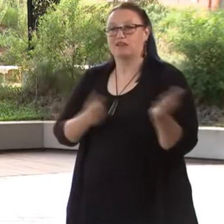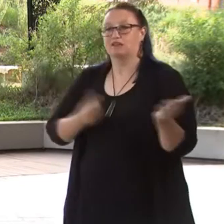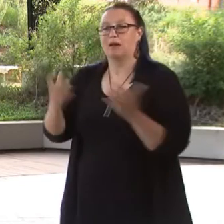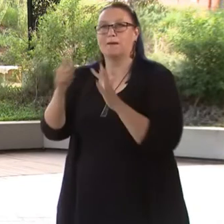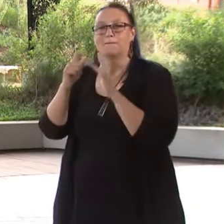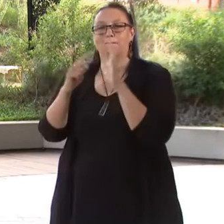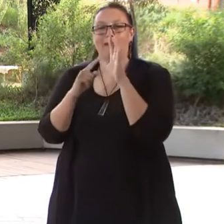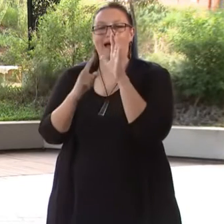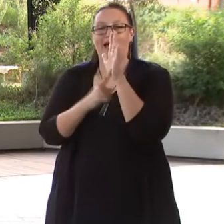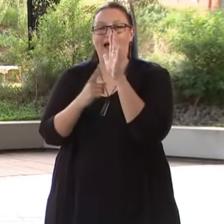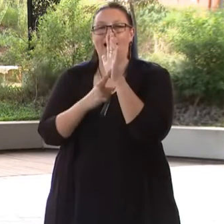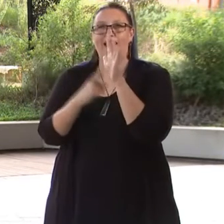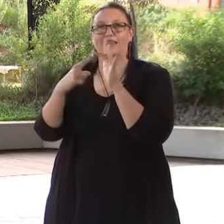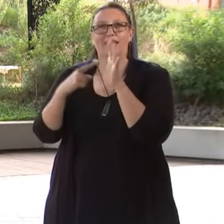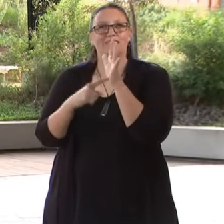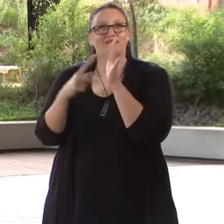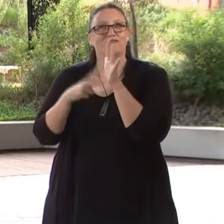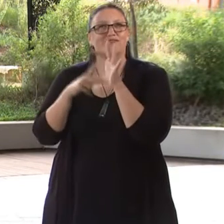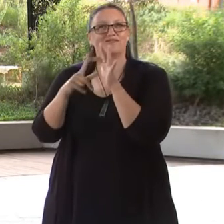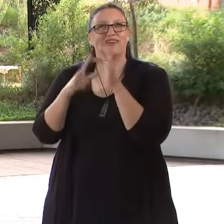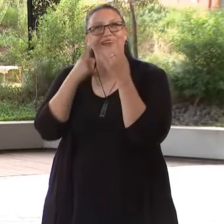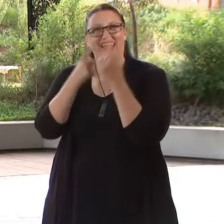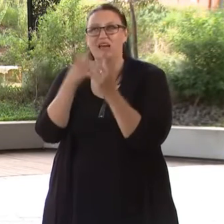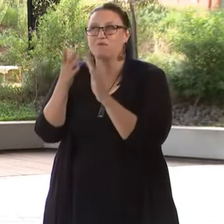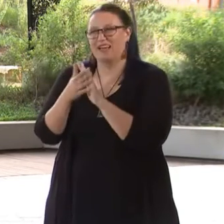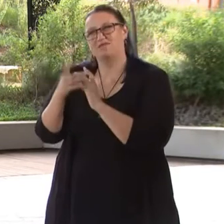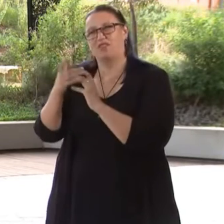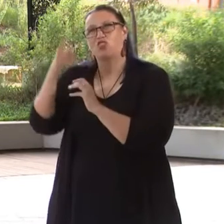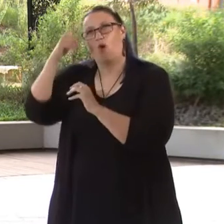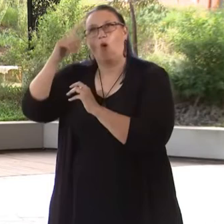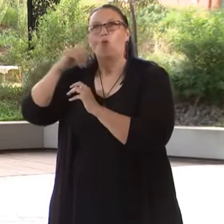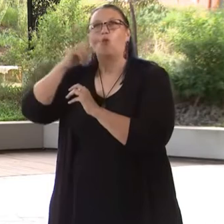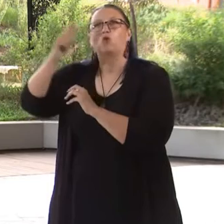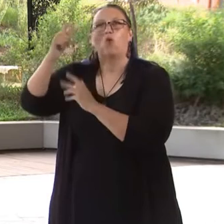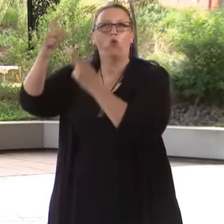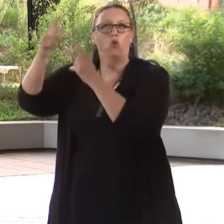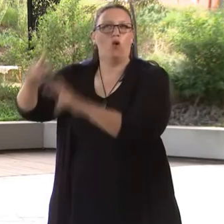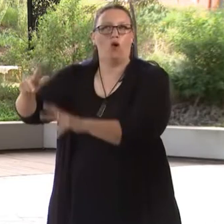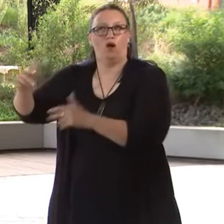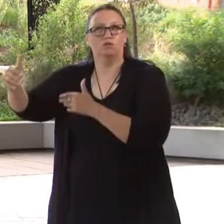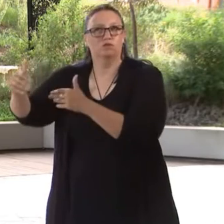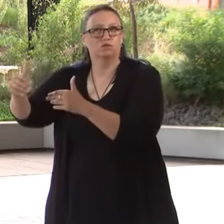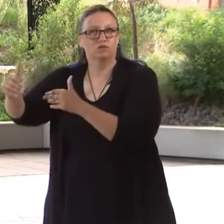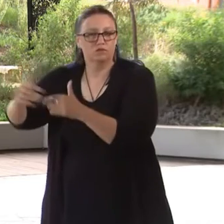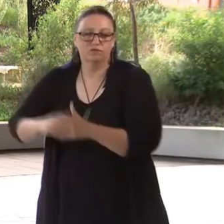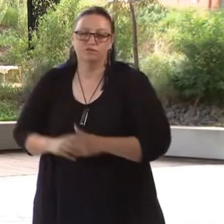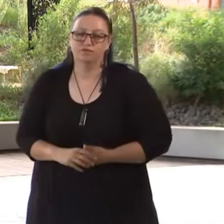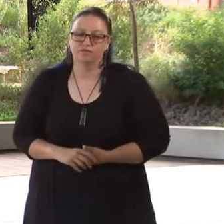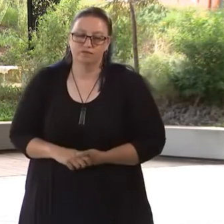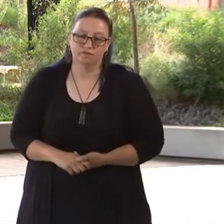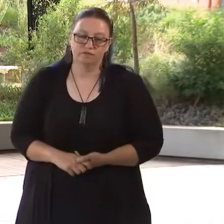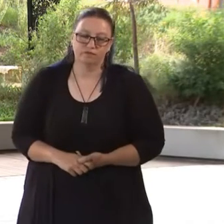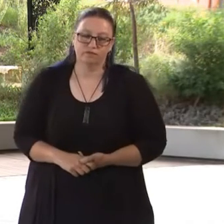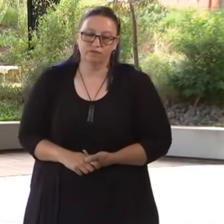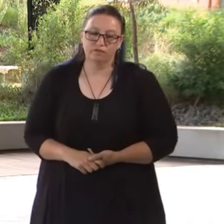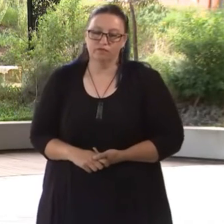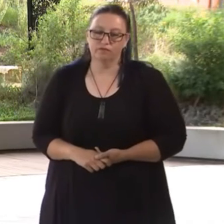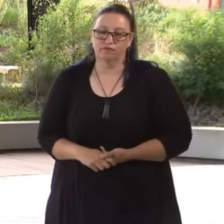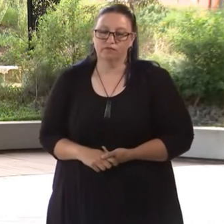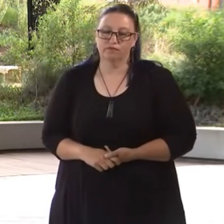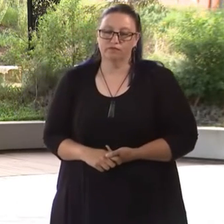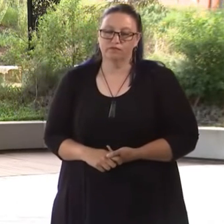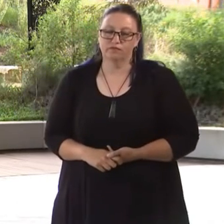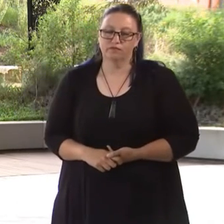diagnosis. So my key message is this data and